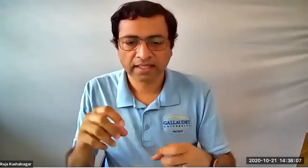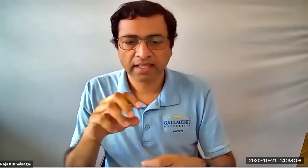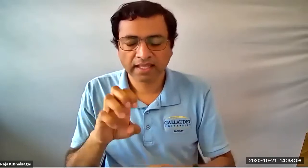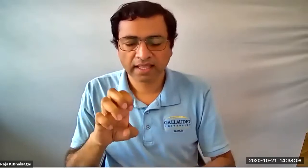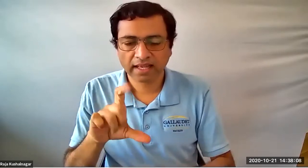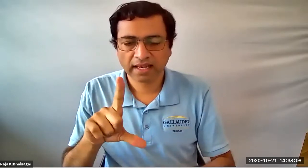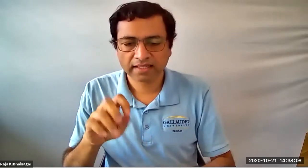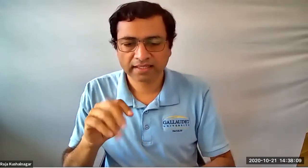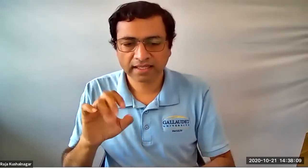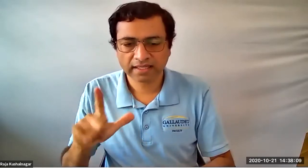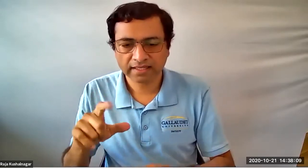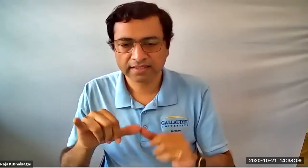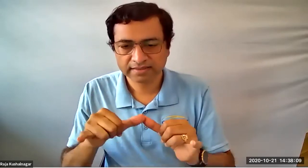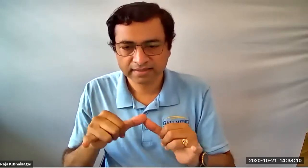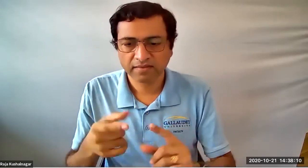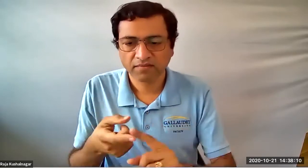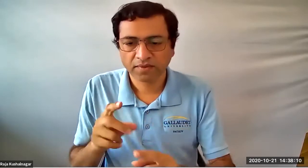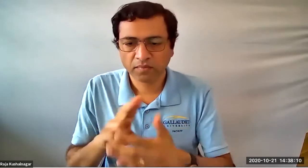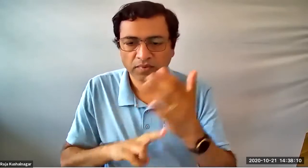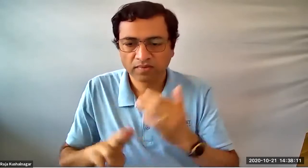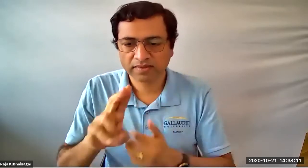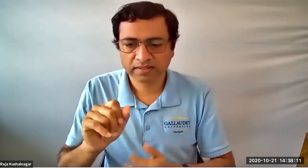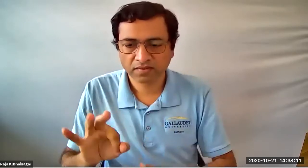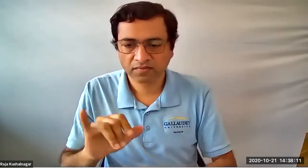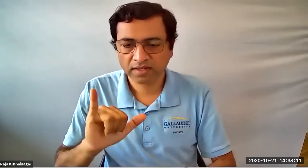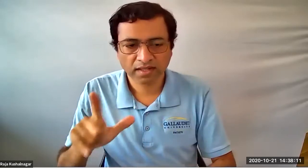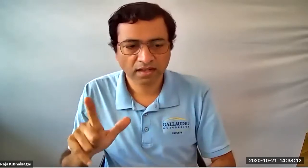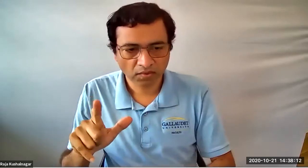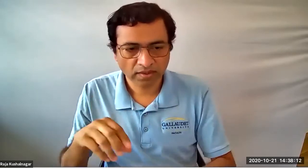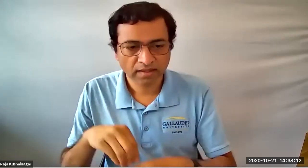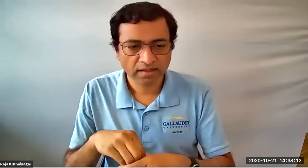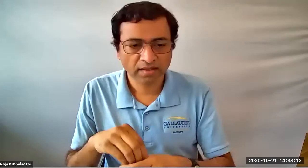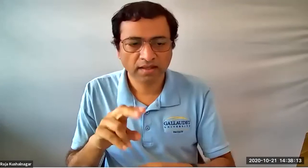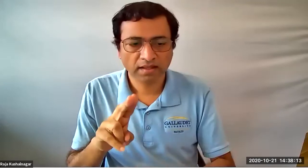She also has a bachelor's in science, in